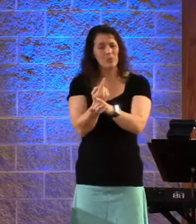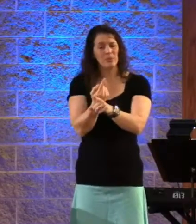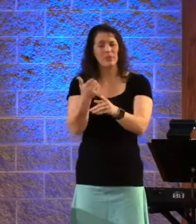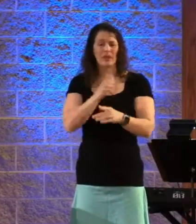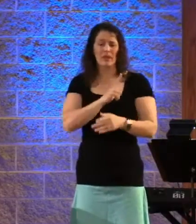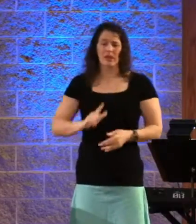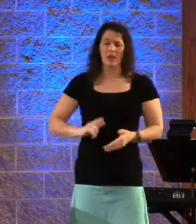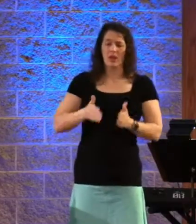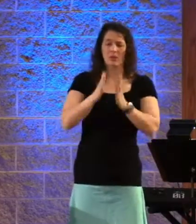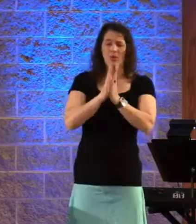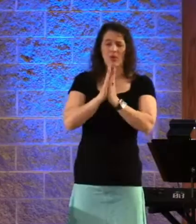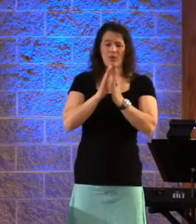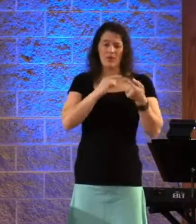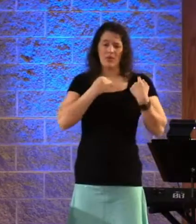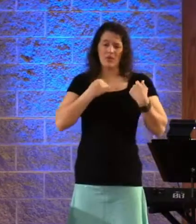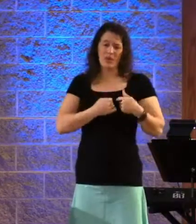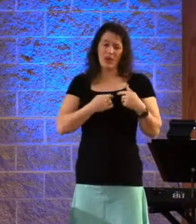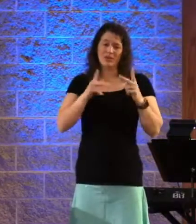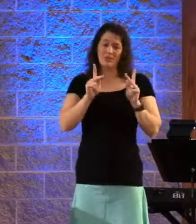people.